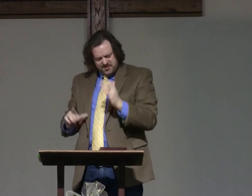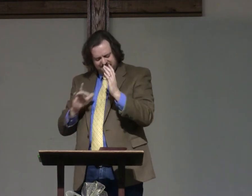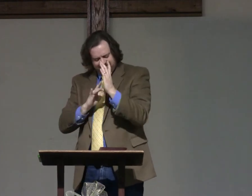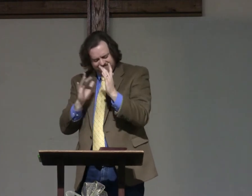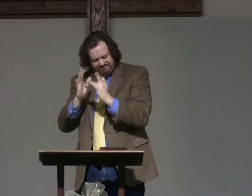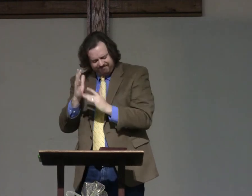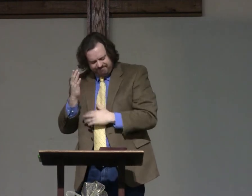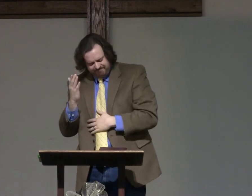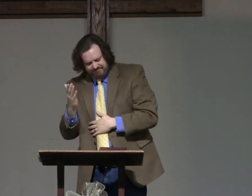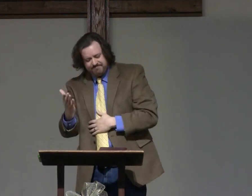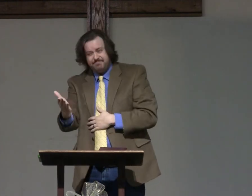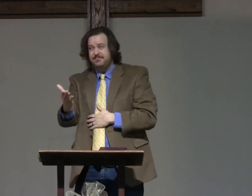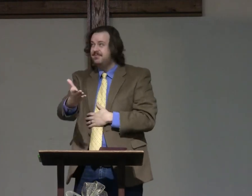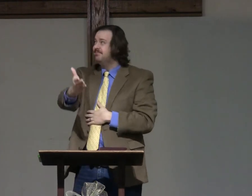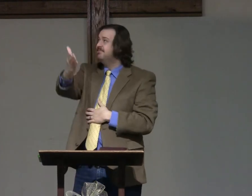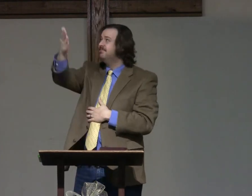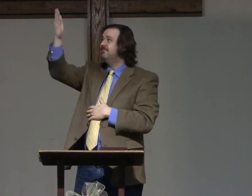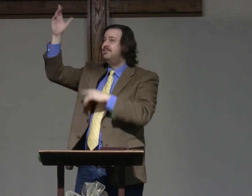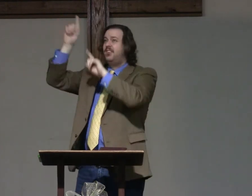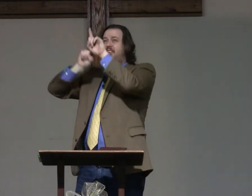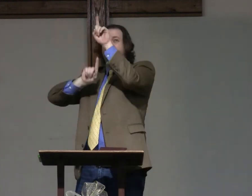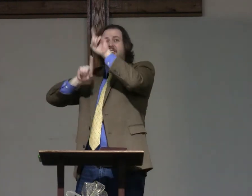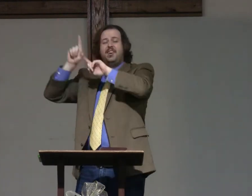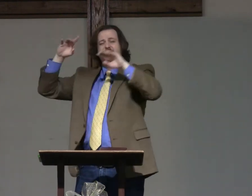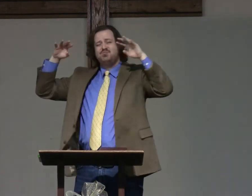Look down with love, Jesus.